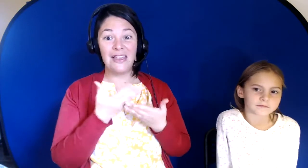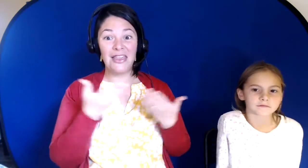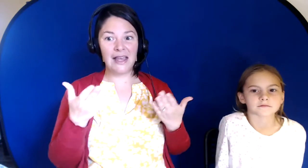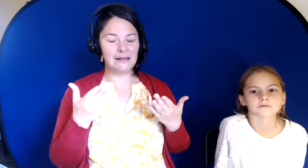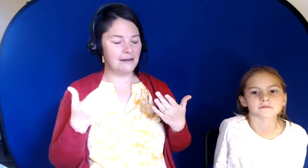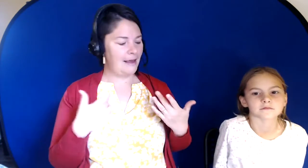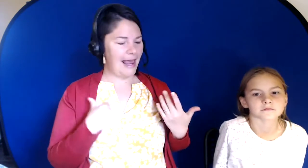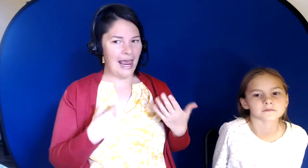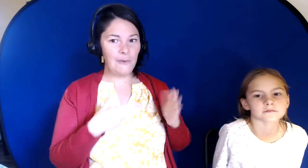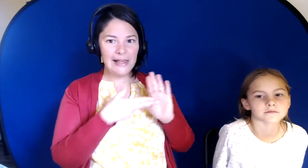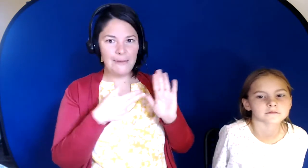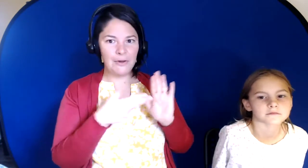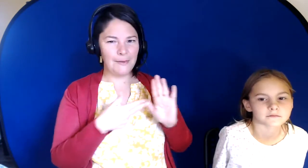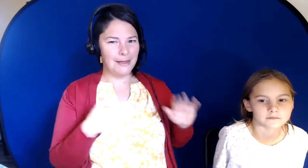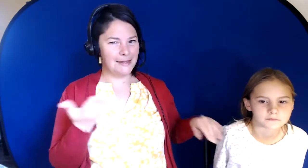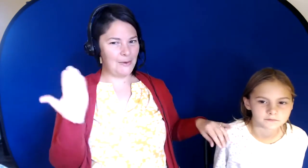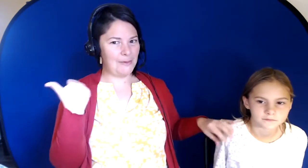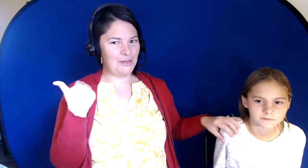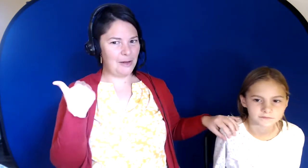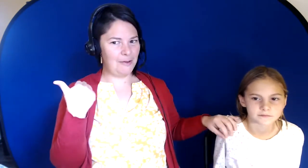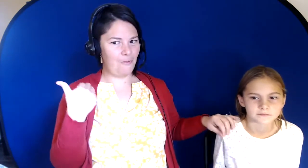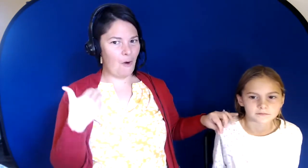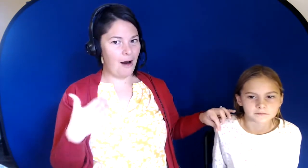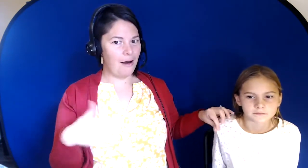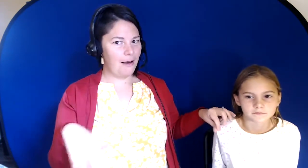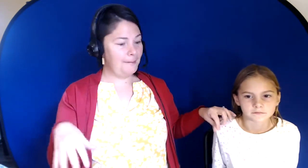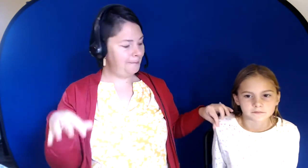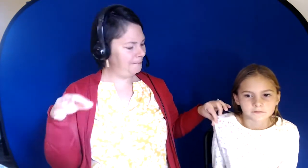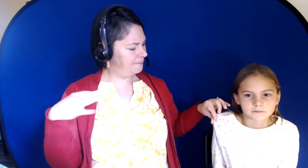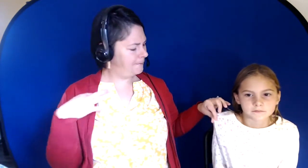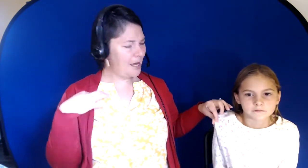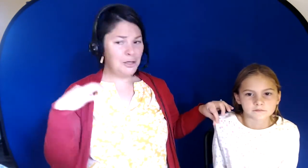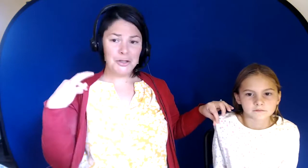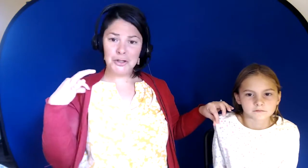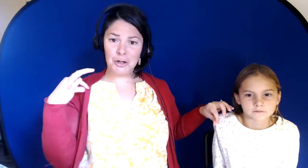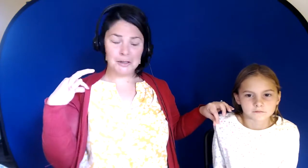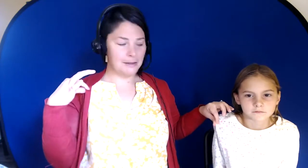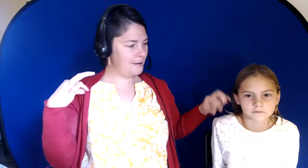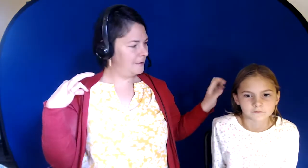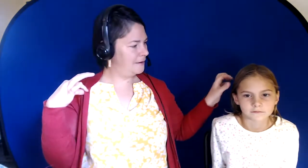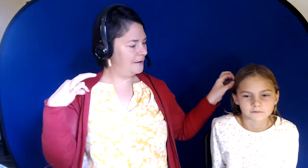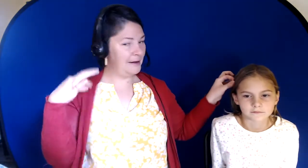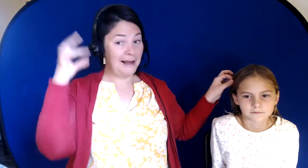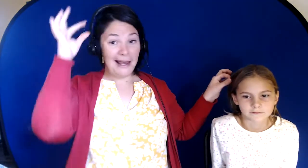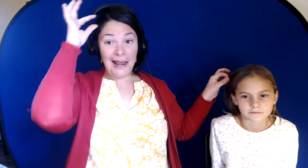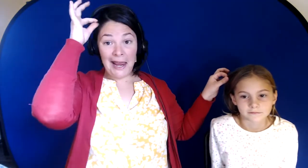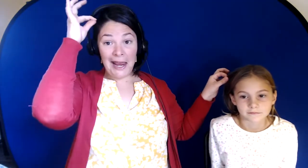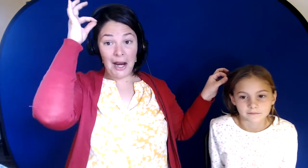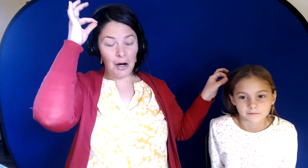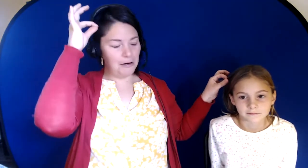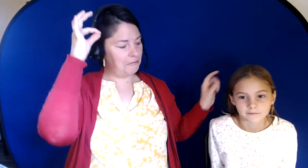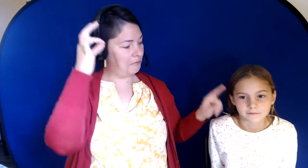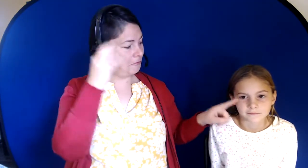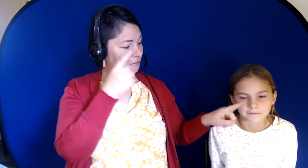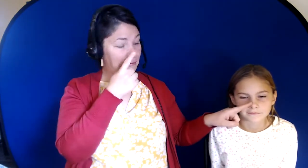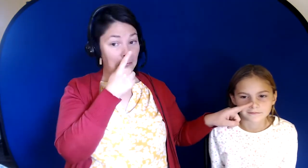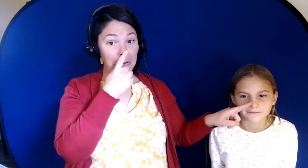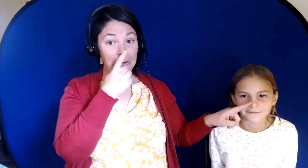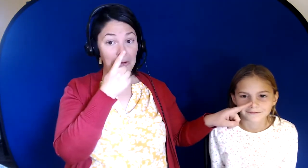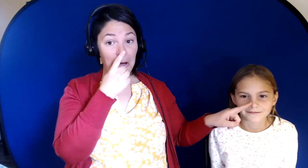things, and we label them. This is what I was doing before. Shirt, hair,